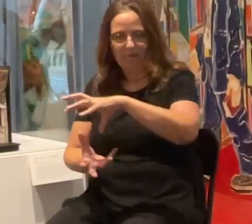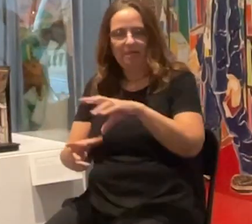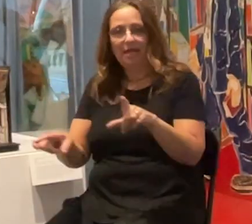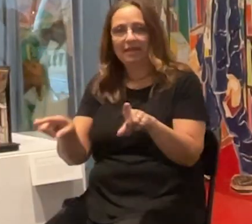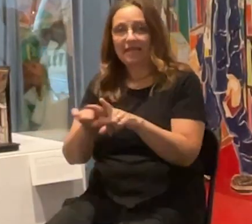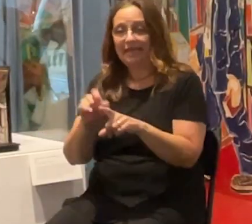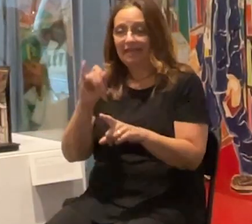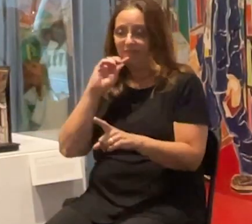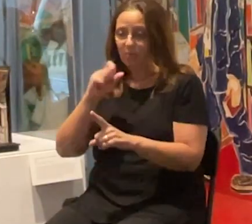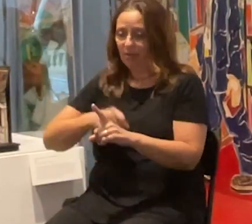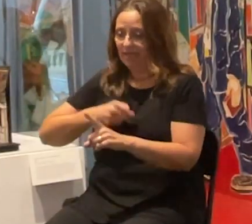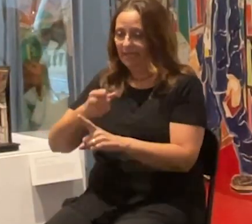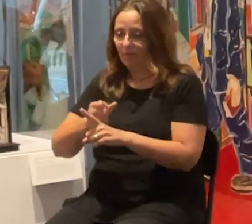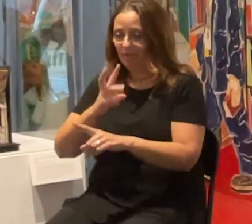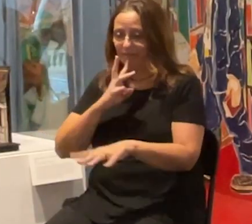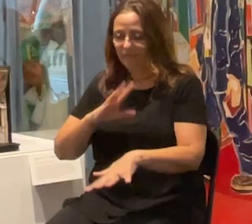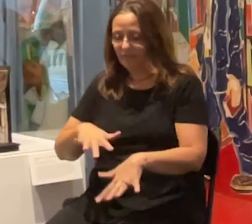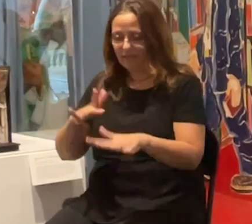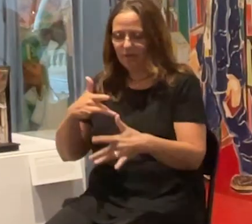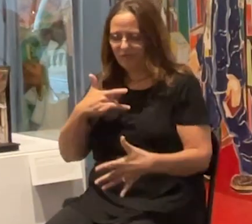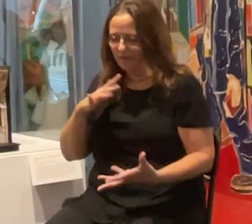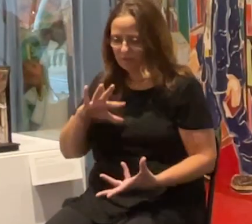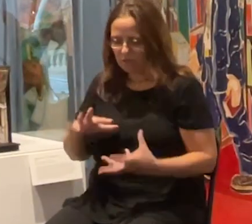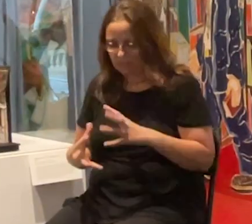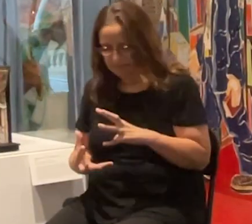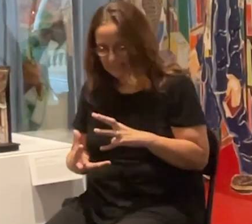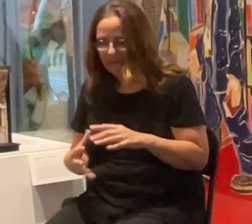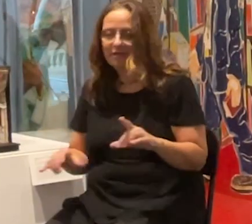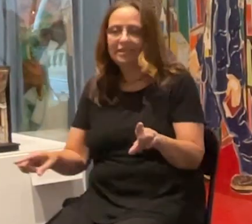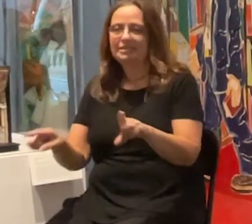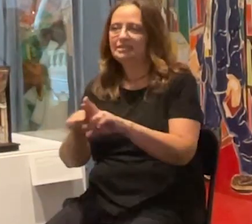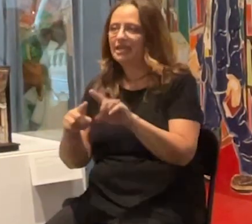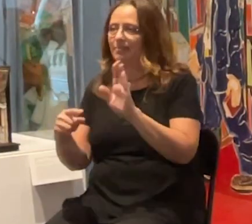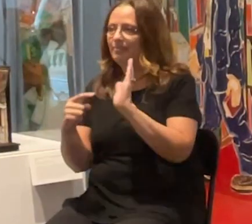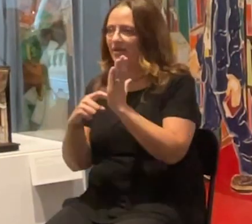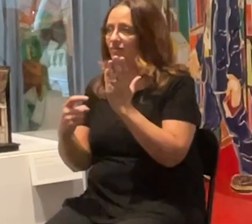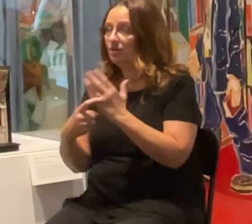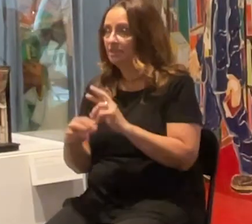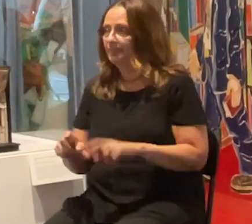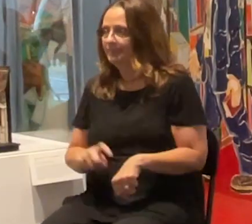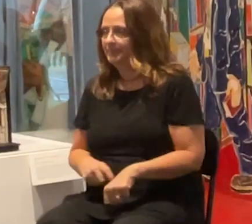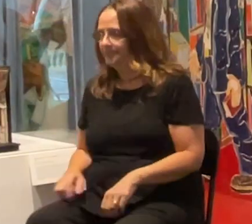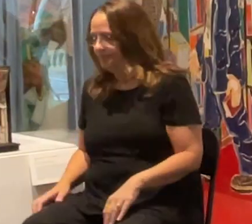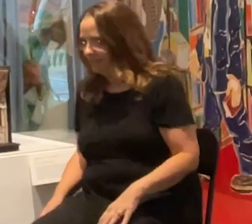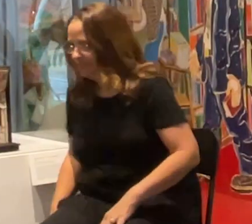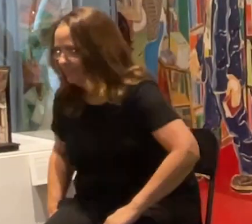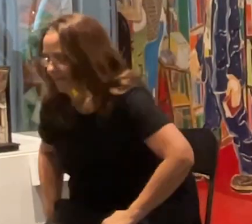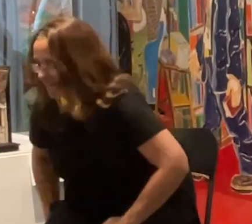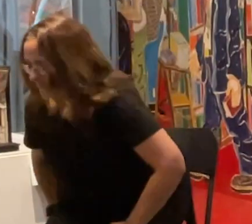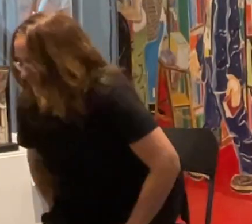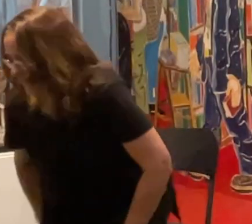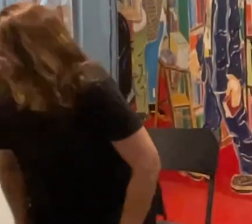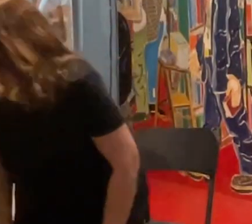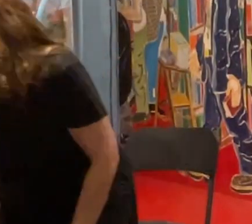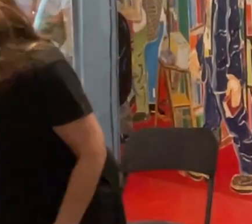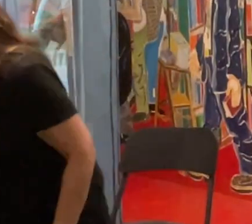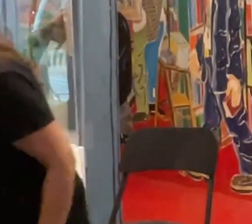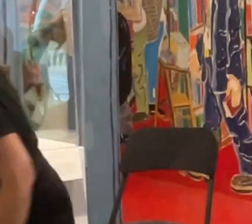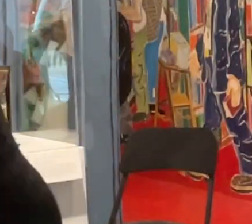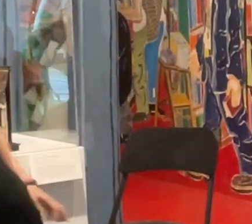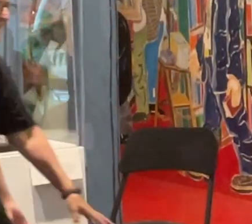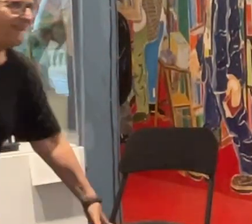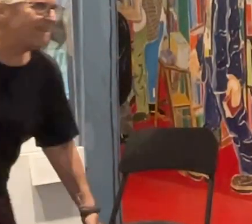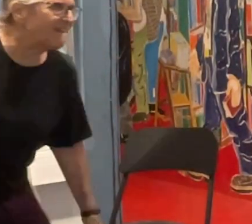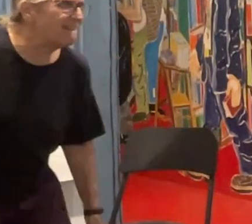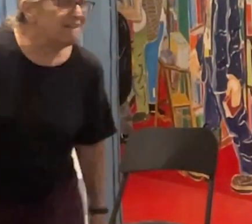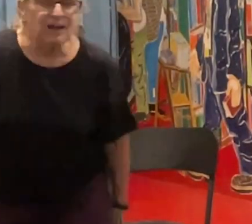you, you know, a situation like that. Wow. And I've seen a lot of your other work, which is very different. Mm-hmm. Where can they